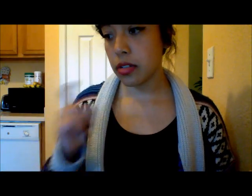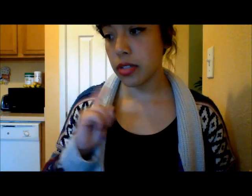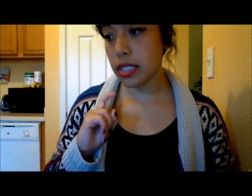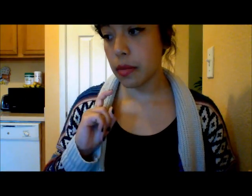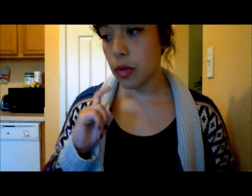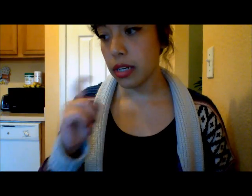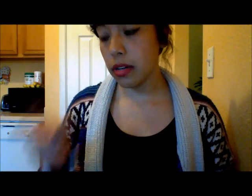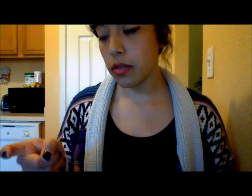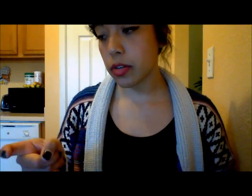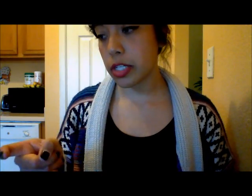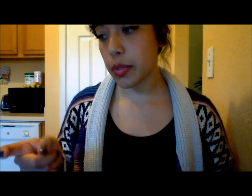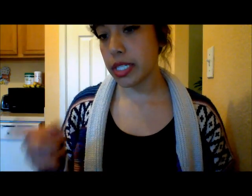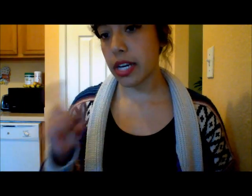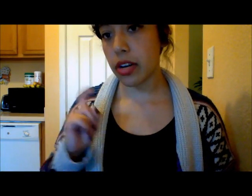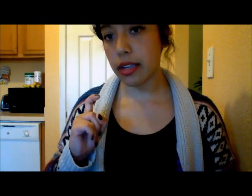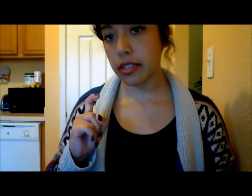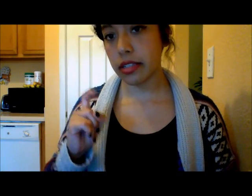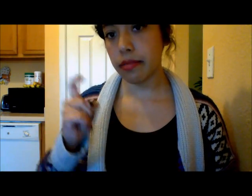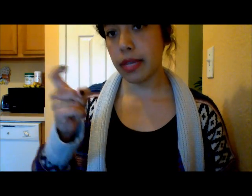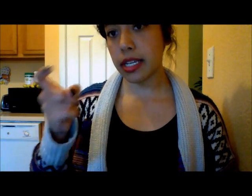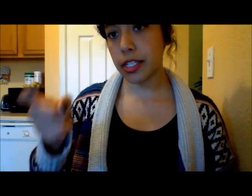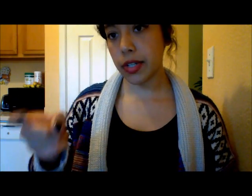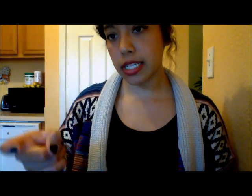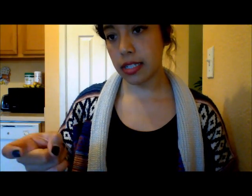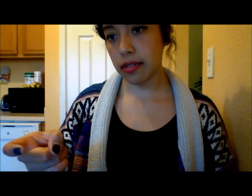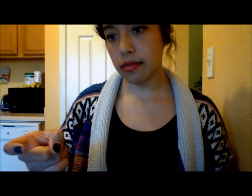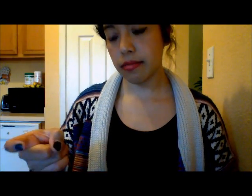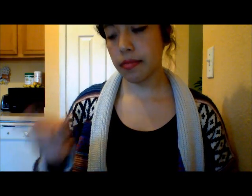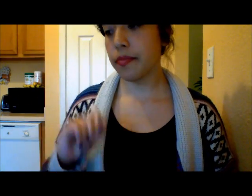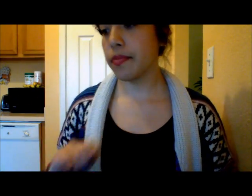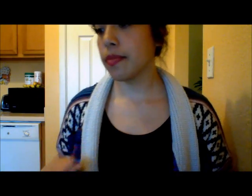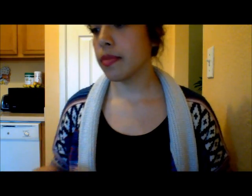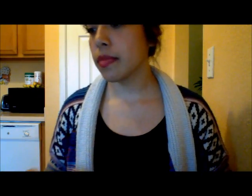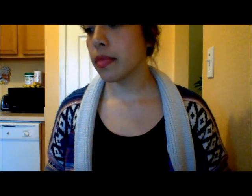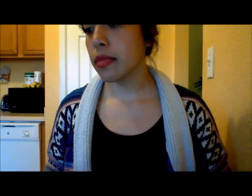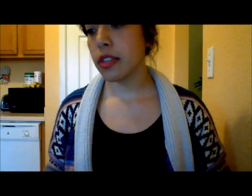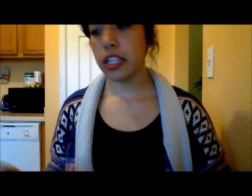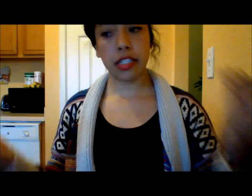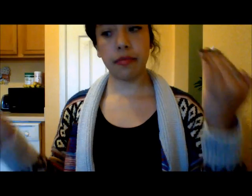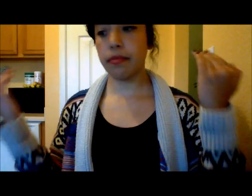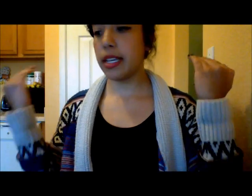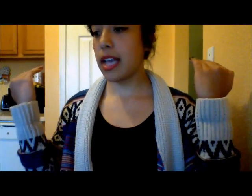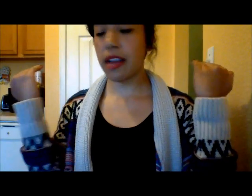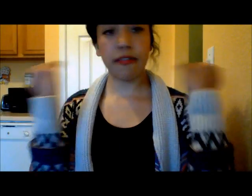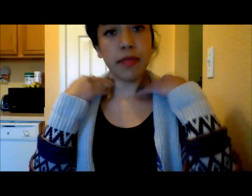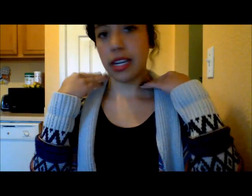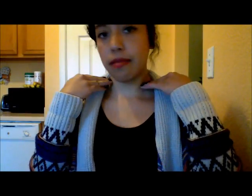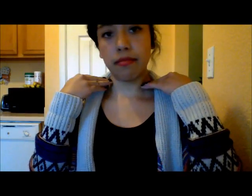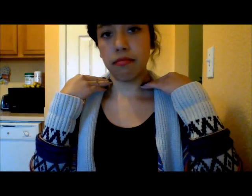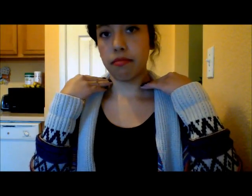to someone or to a charity. To make a donation. To be out of money,